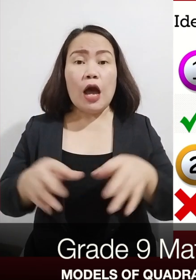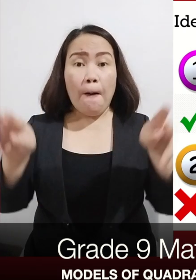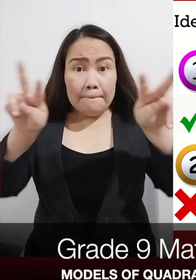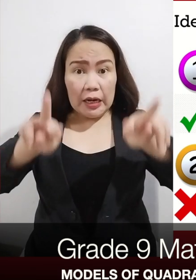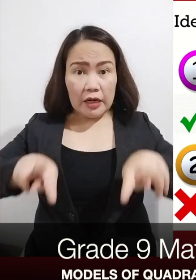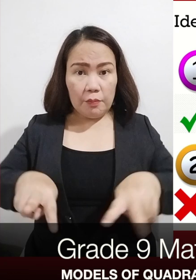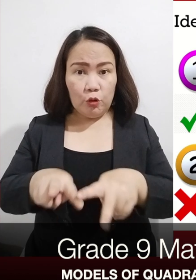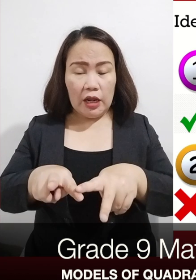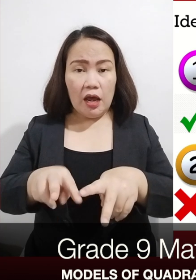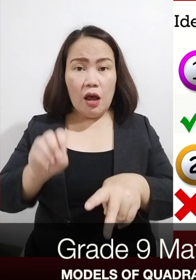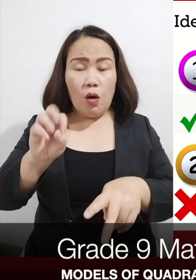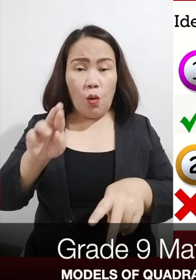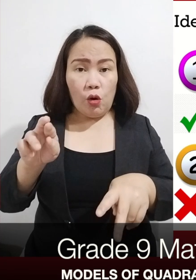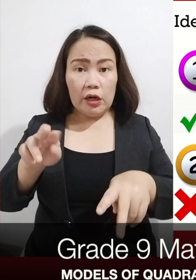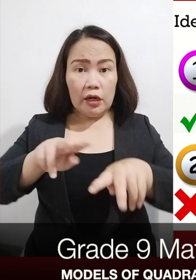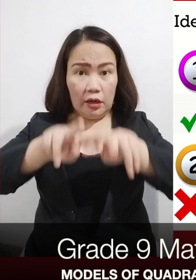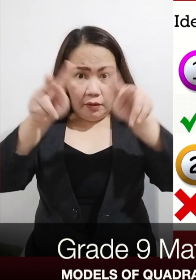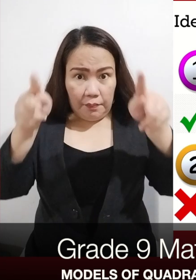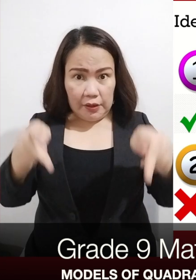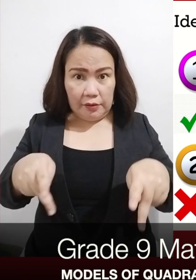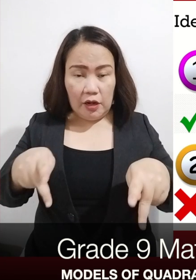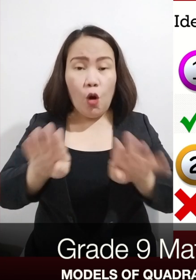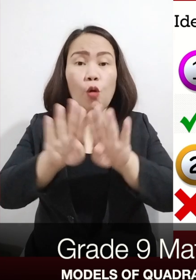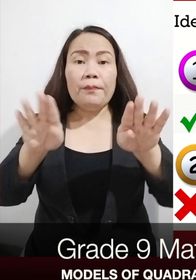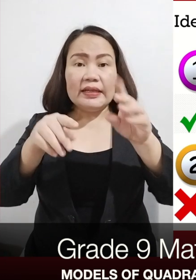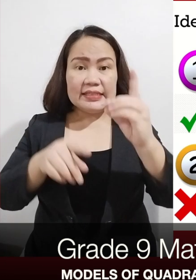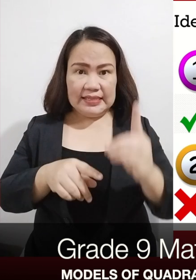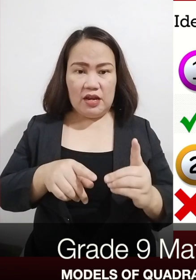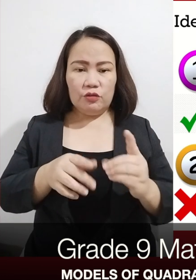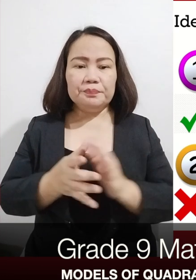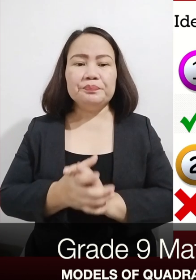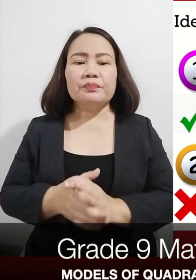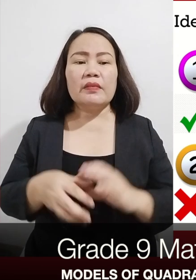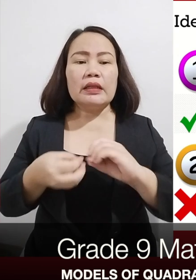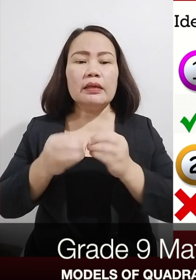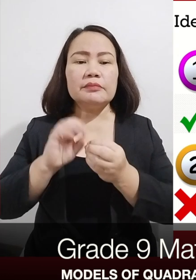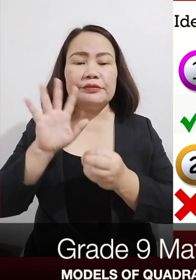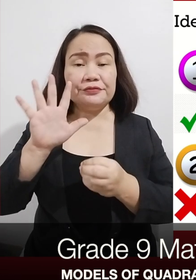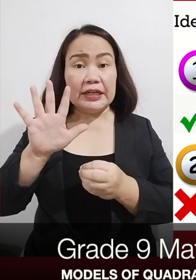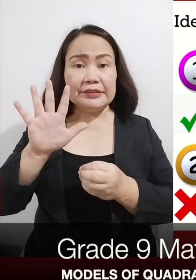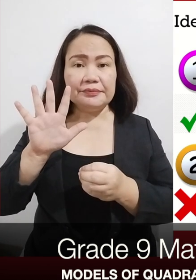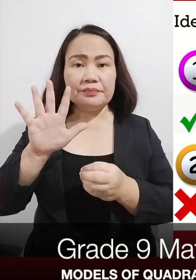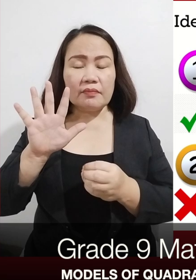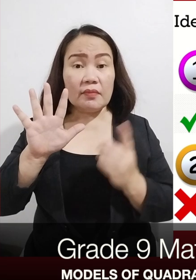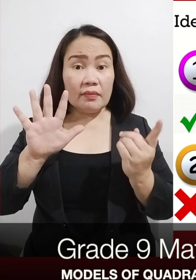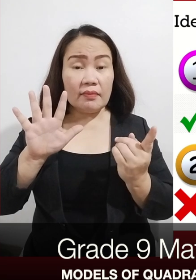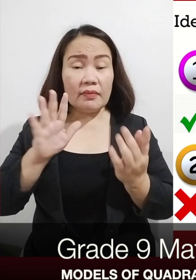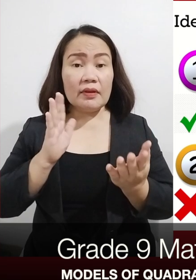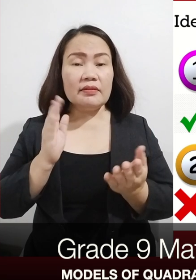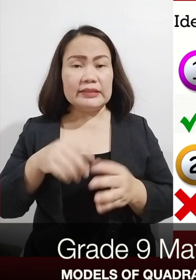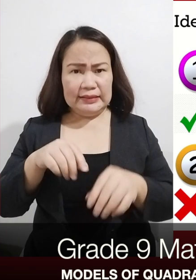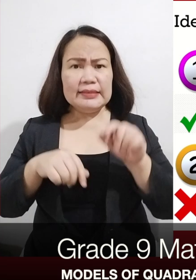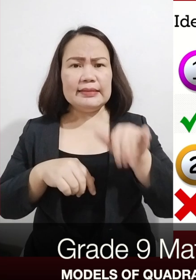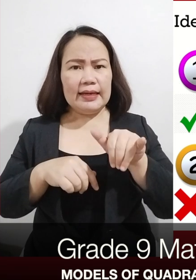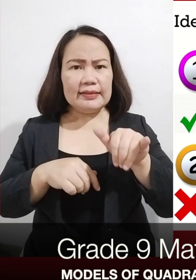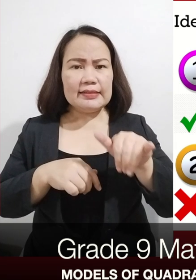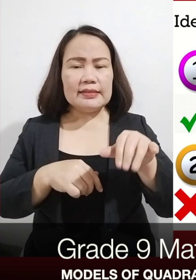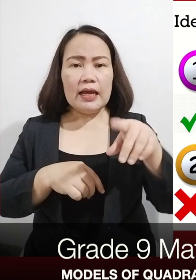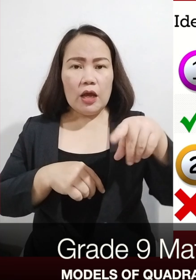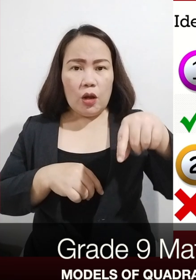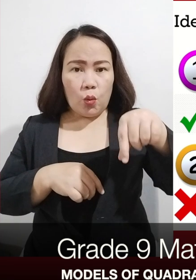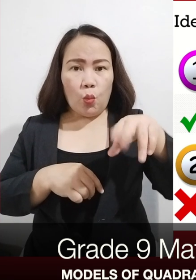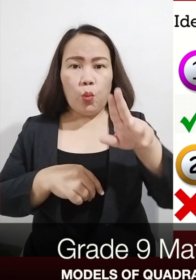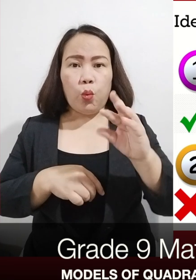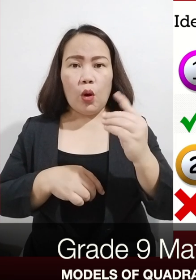is parabola and it opens downward. Next, number 5. This is a quadratic